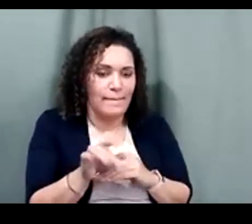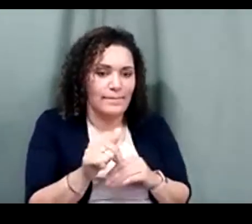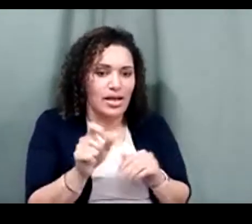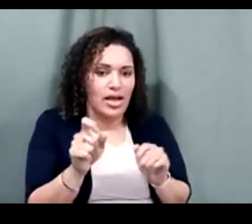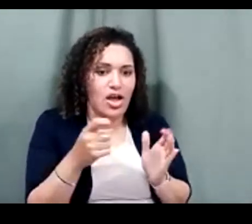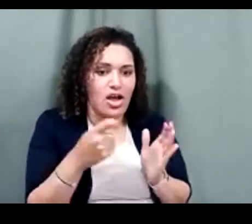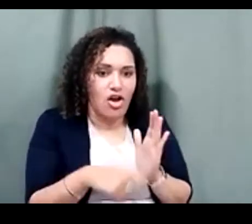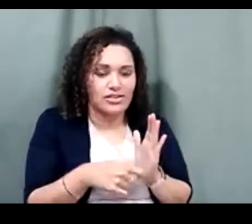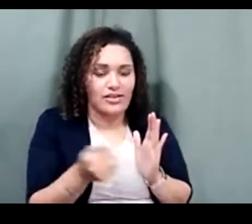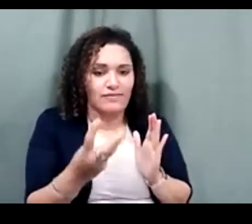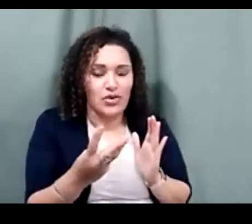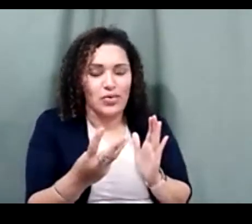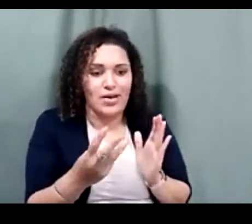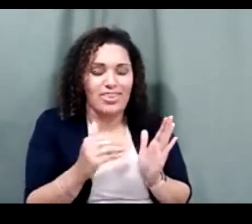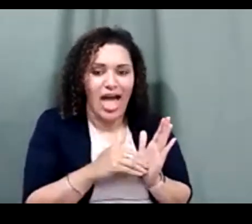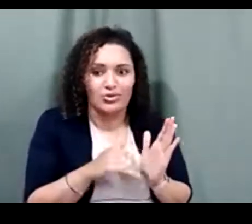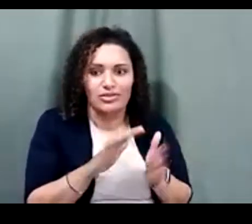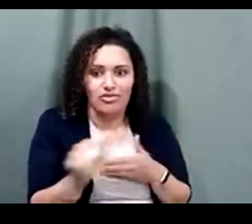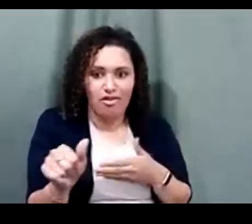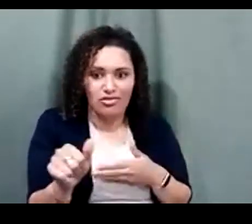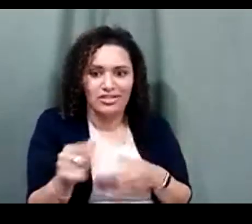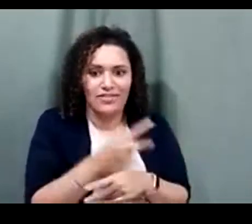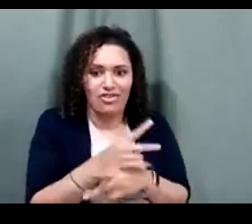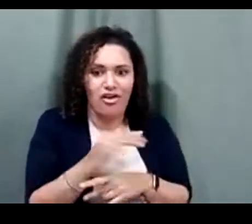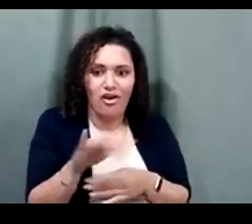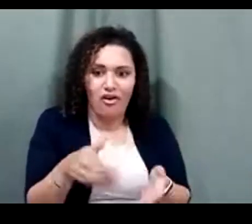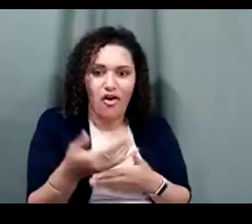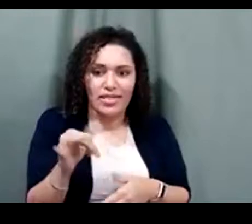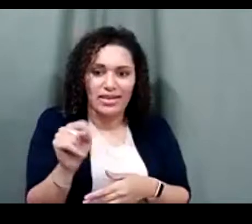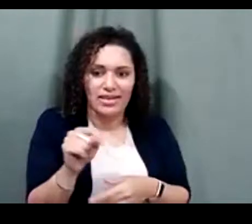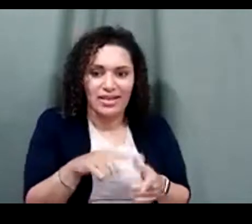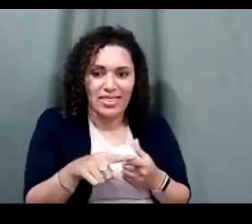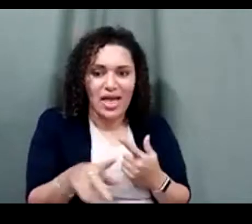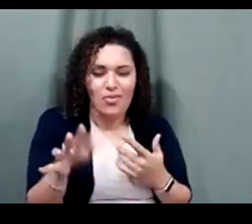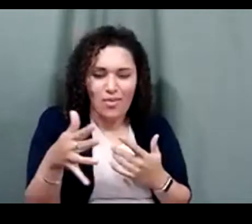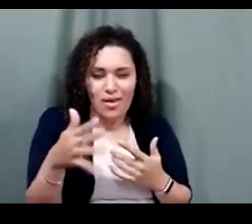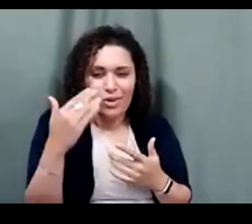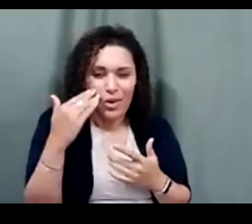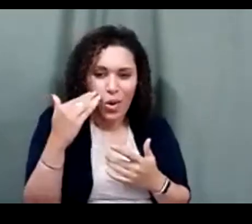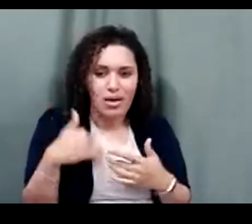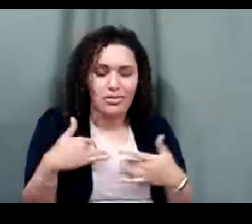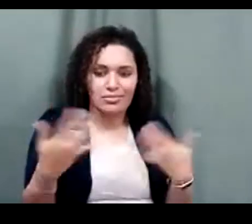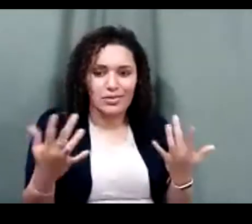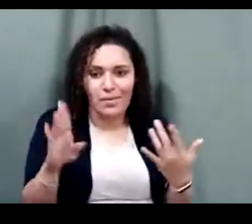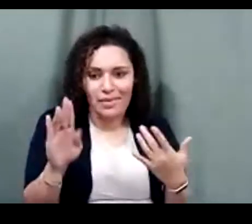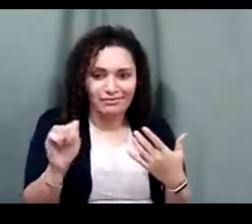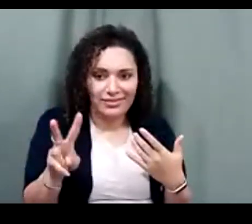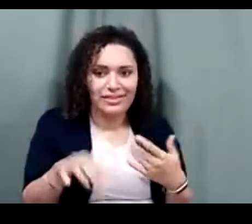couple $1,000 for somebody to figure out what all the yeasts are. But then we'll kind of know like what's going on at Black Ankle.